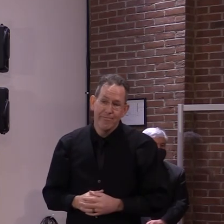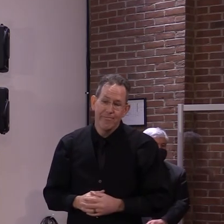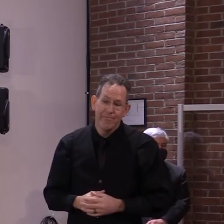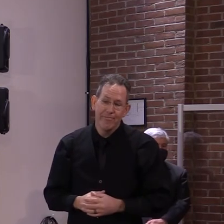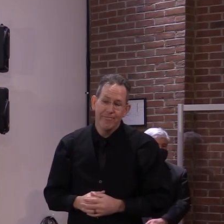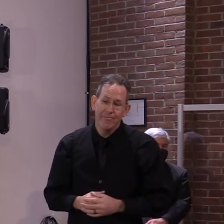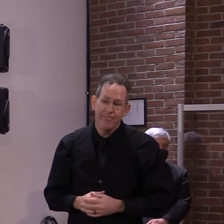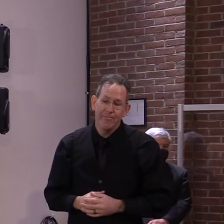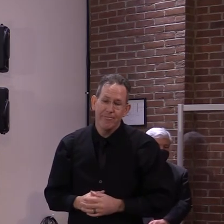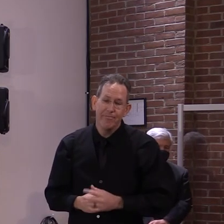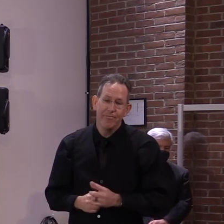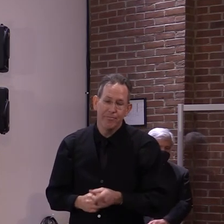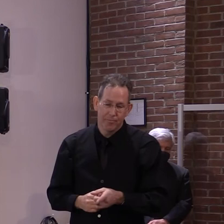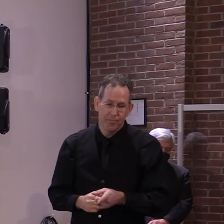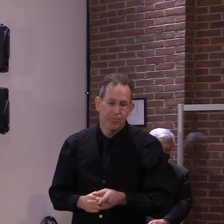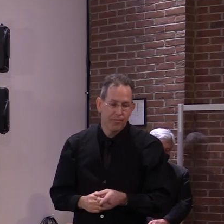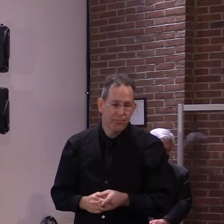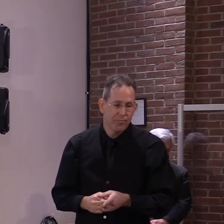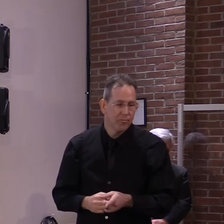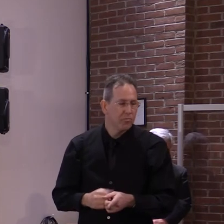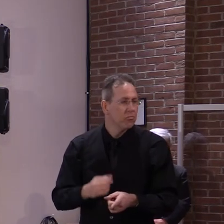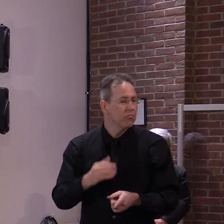all right andrew caledonian